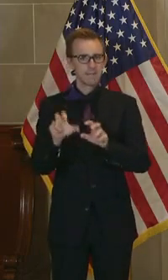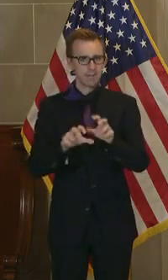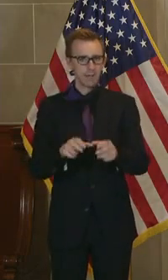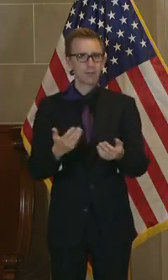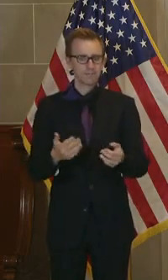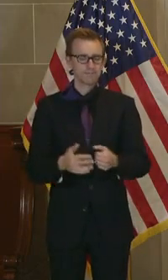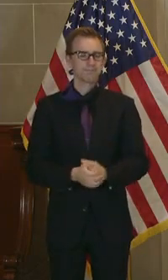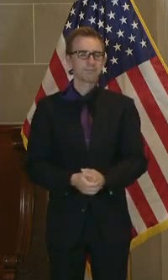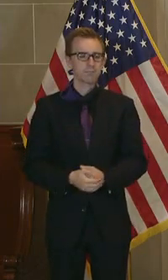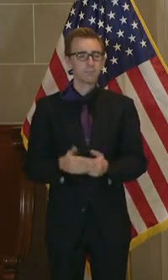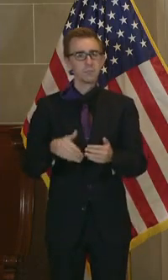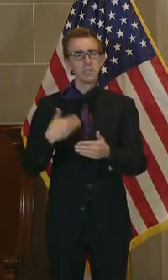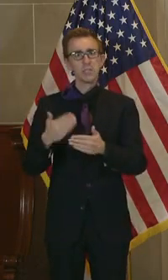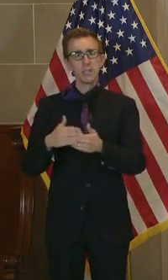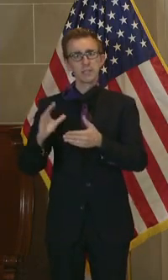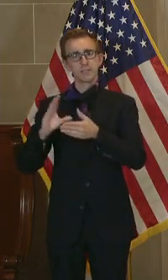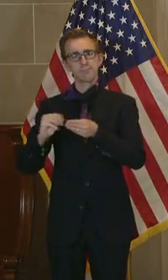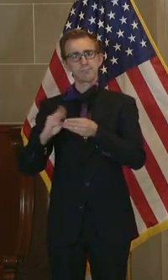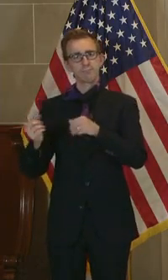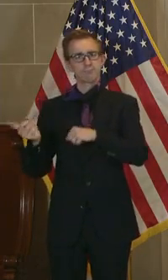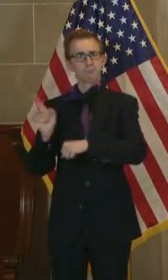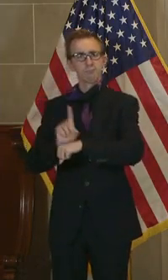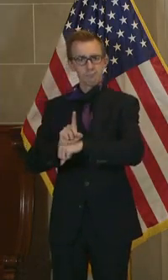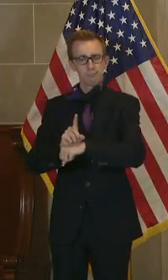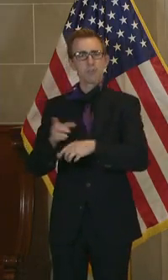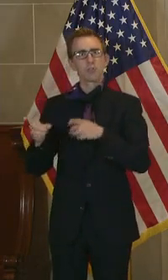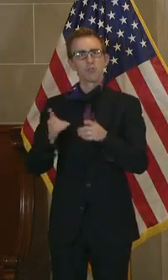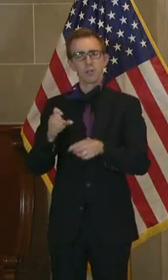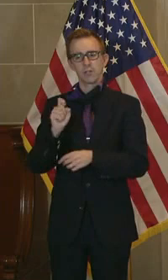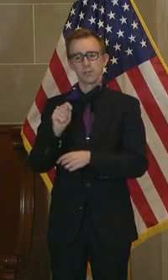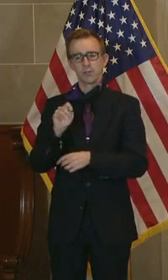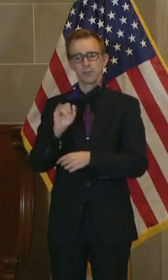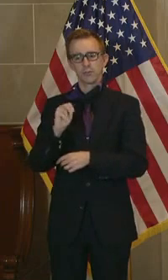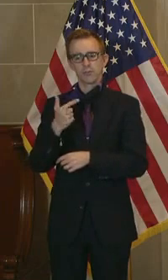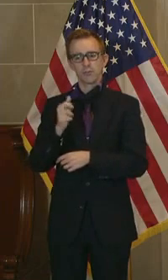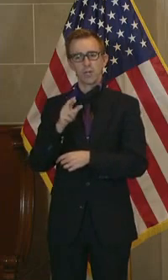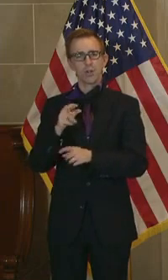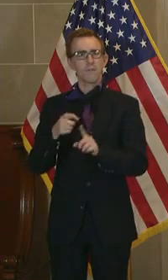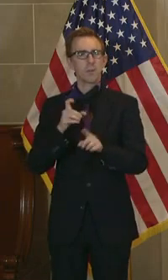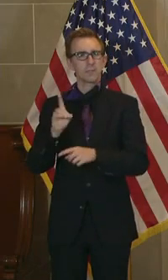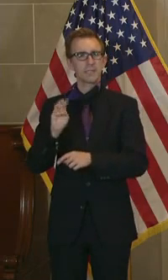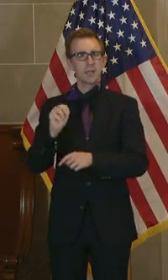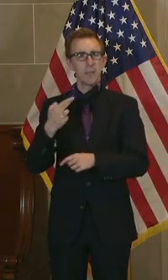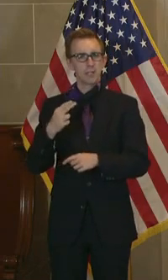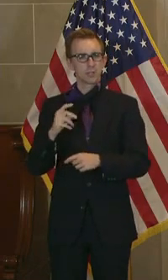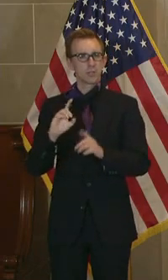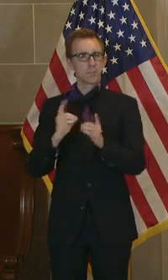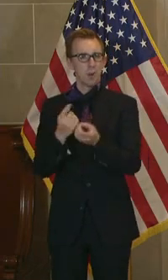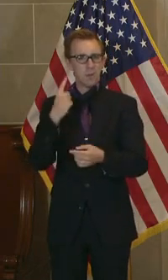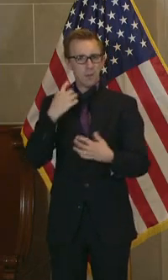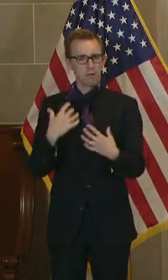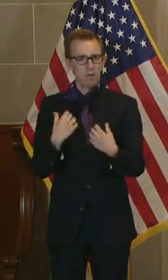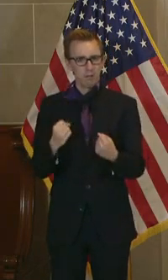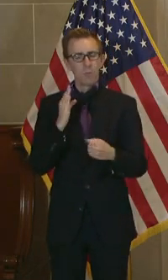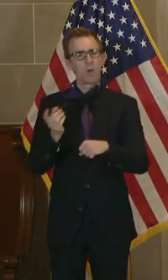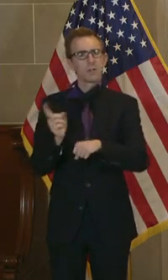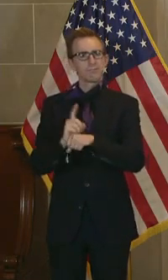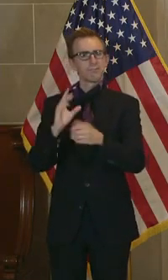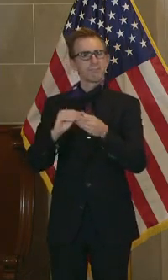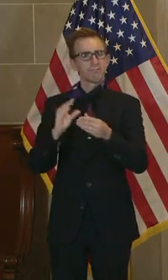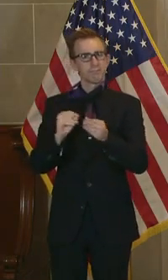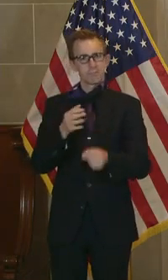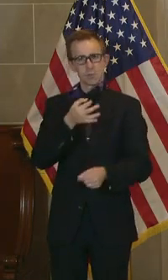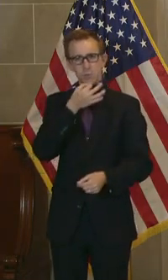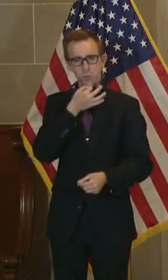that. The next person that's going to be coming up here, Director Stringer from Mental Health, is going to be up here to talk to you in just a few minutes.